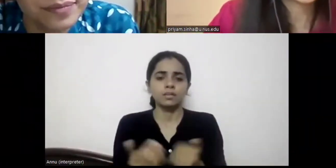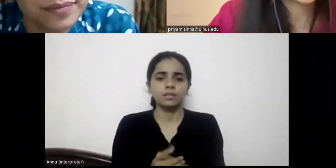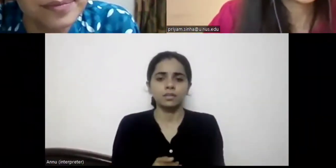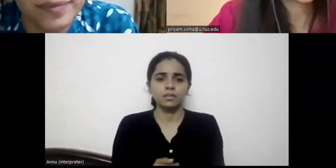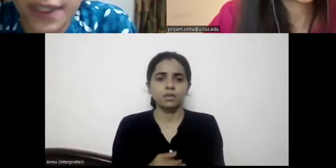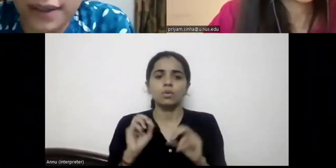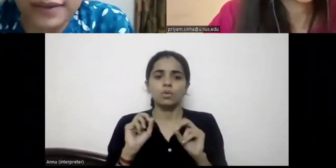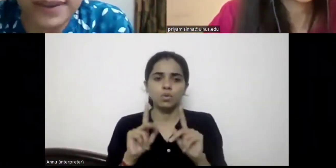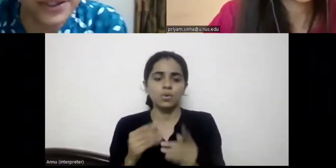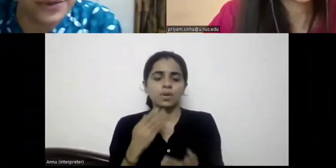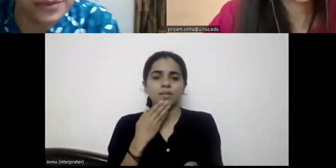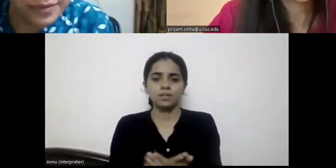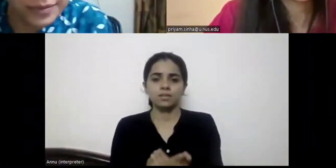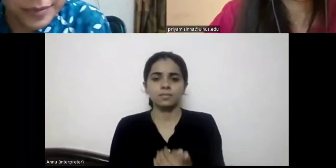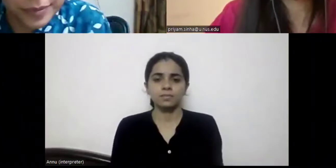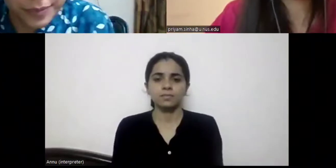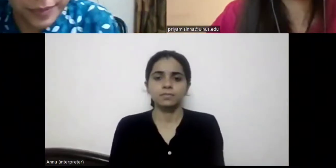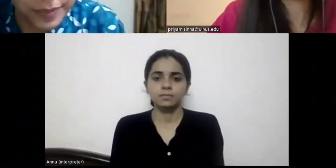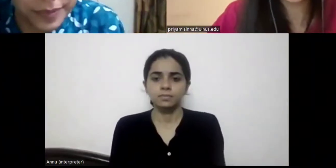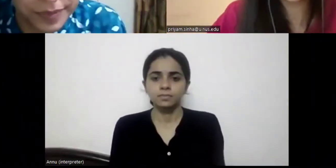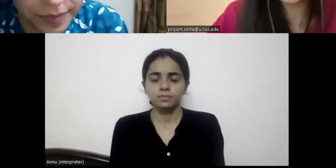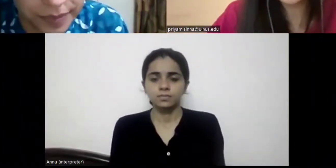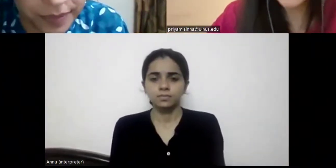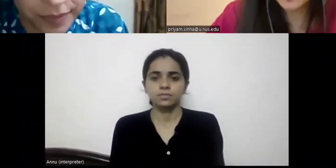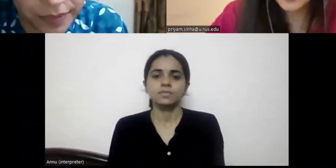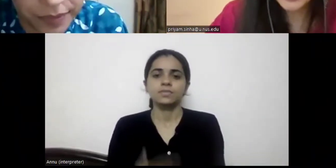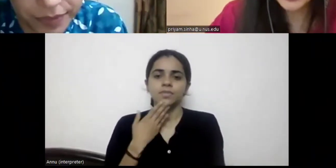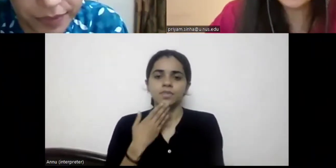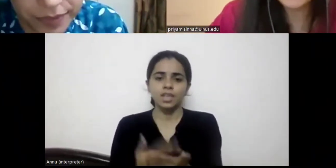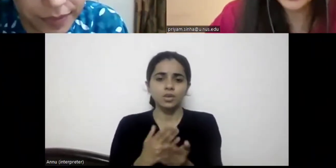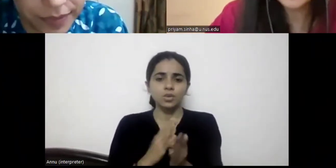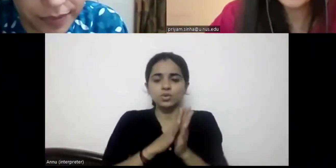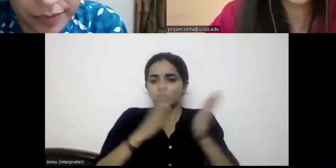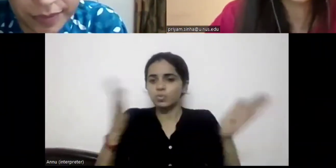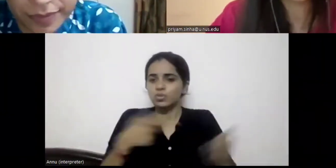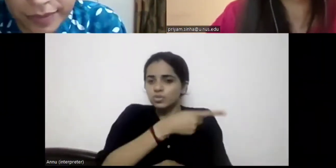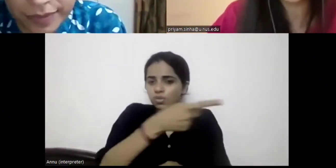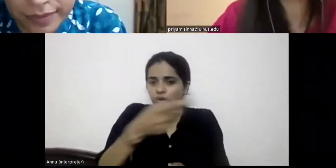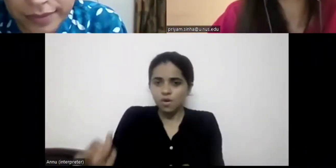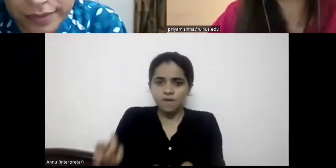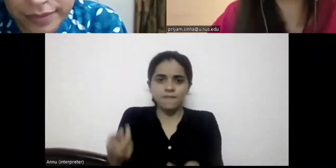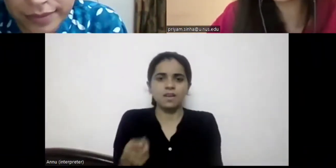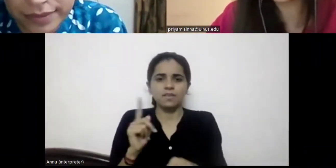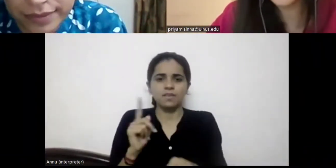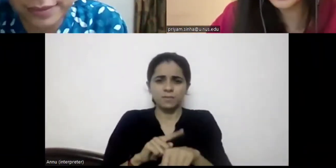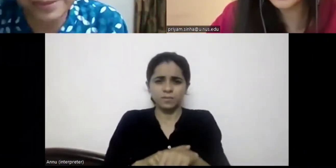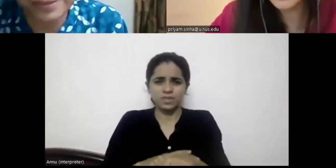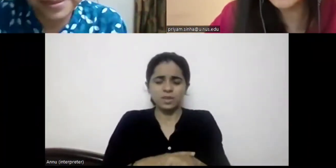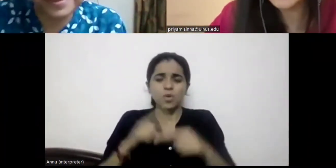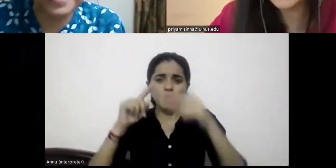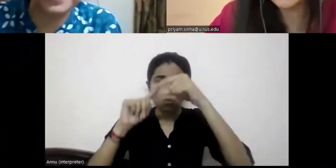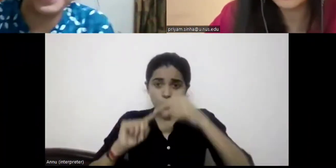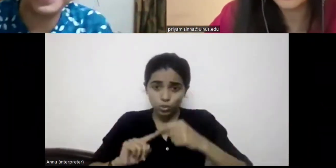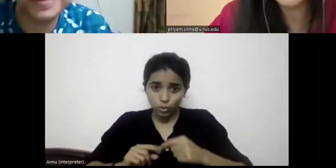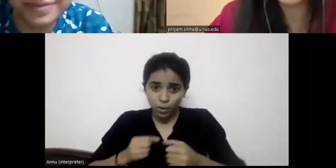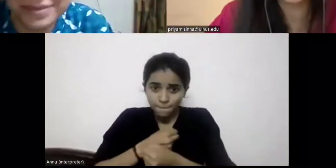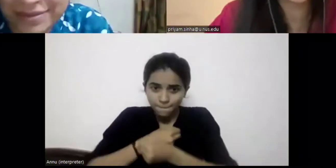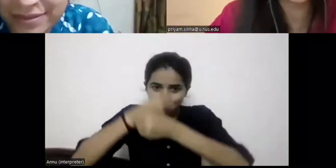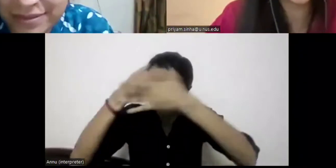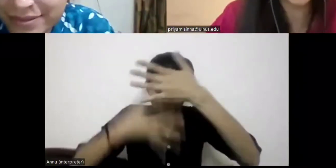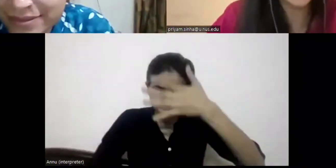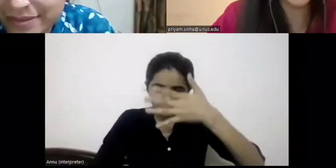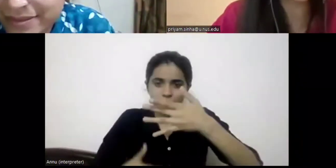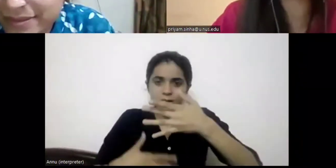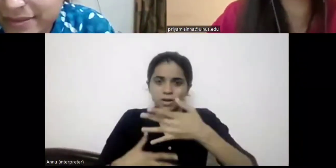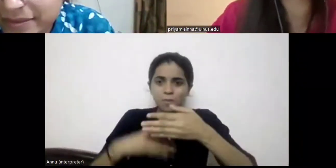Okay, thank you, ma'am. Yeah, thank you. Thank you so much, everyone. We still have a lot more questions out here asked in